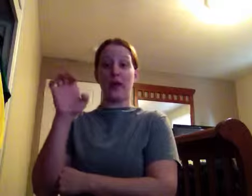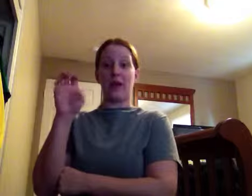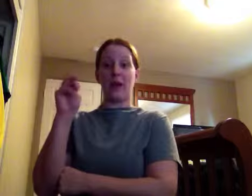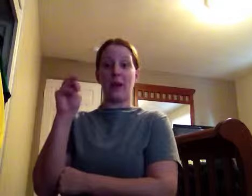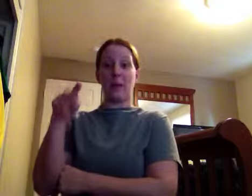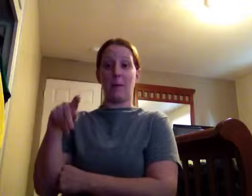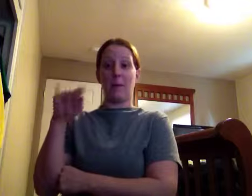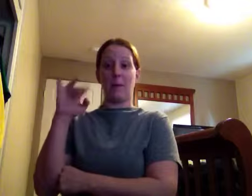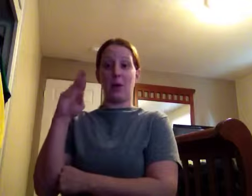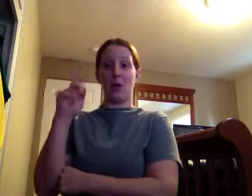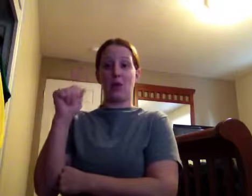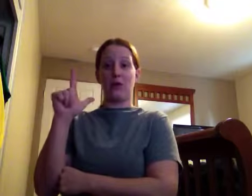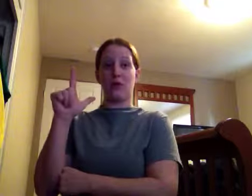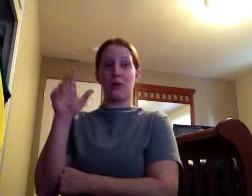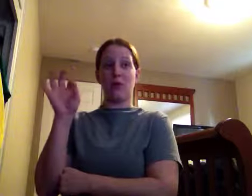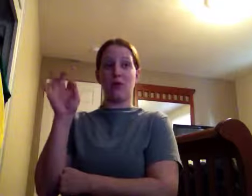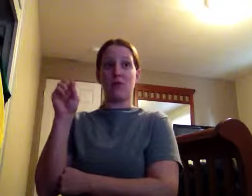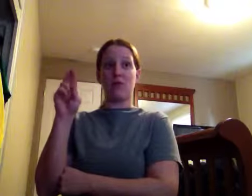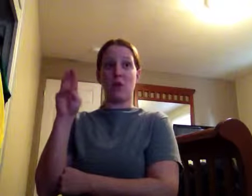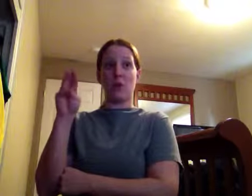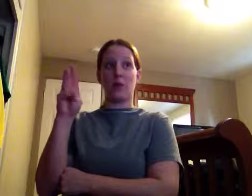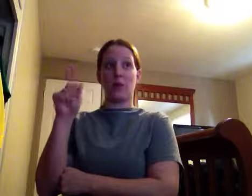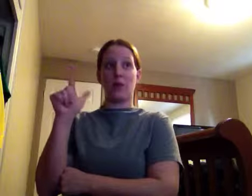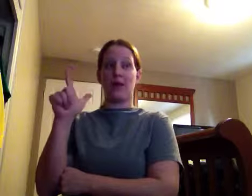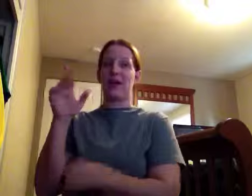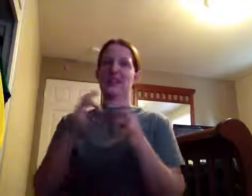So, if I told you that I had a compound like this,